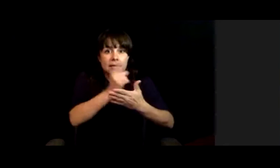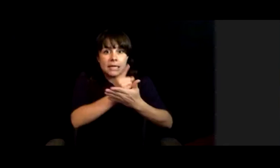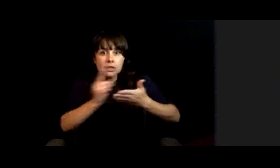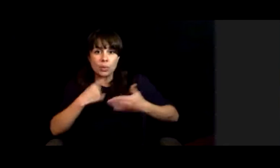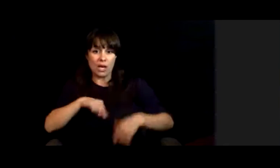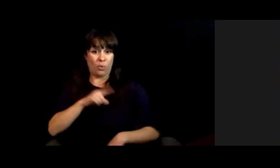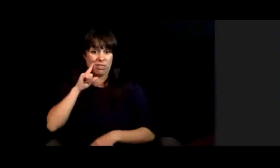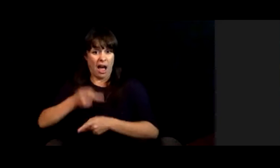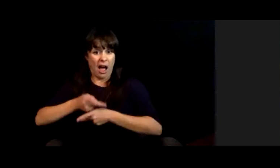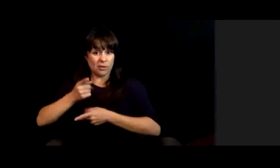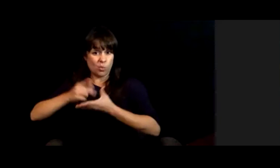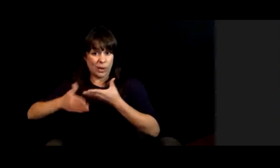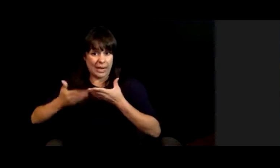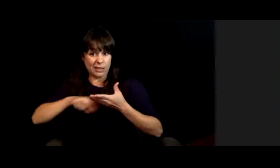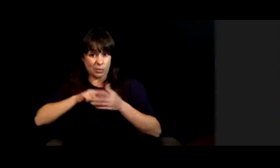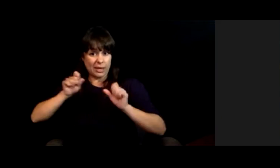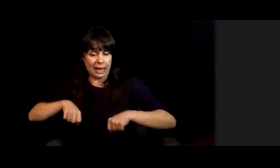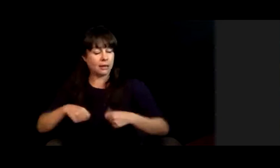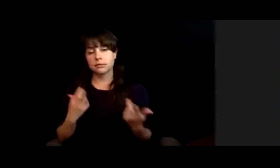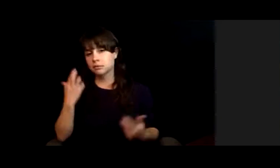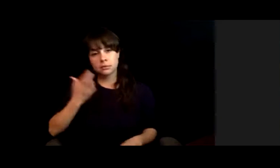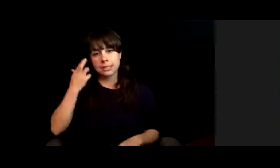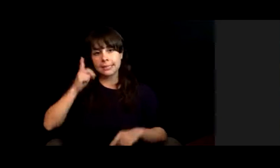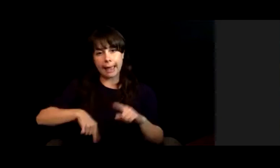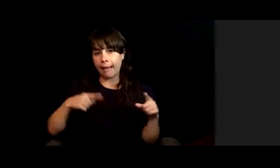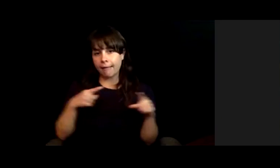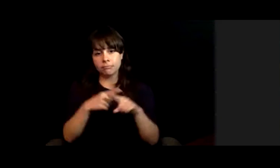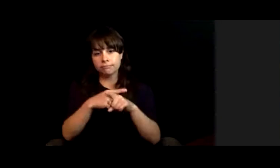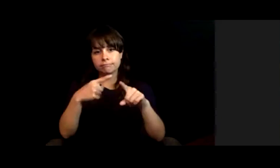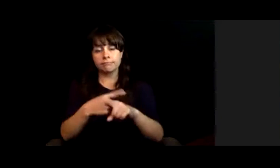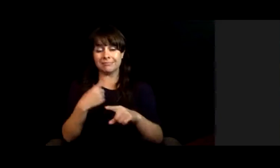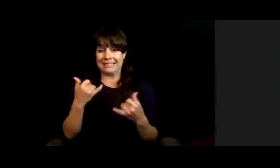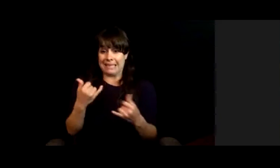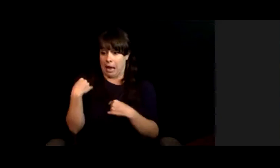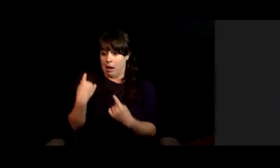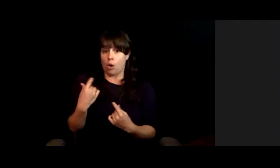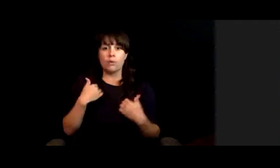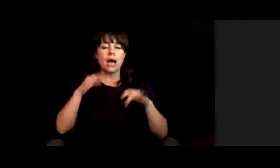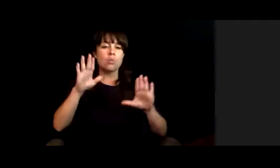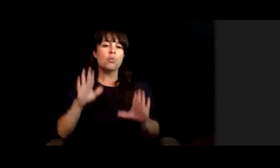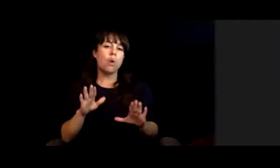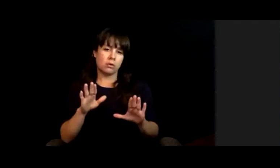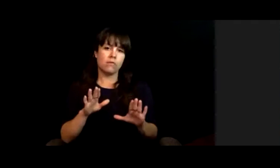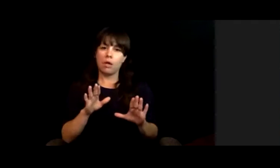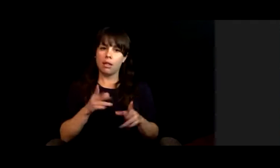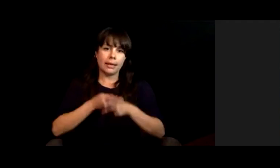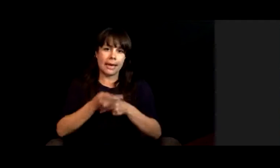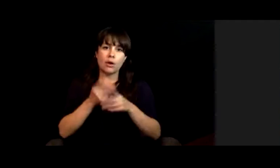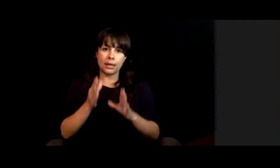it. And we've had a wonderful caregiver who's been a blessing indeed.